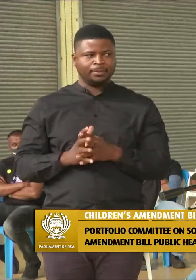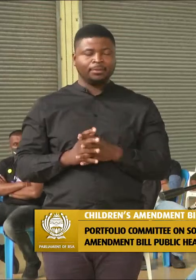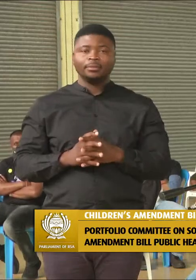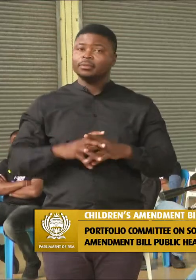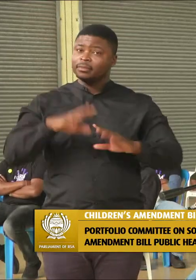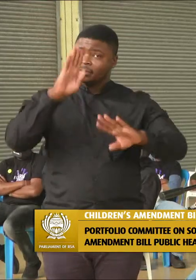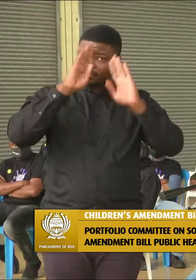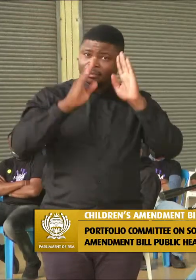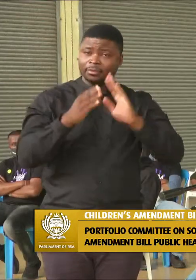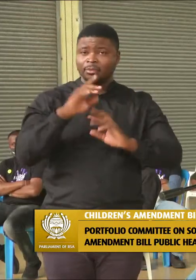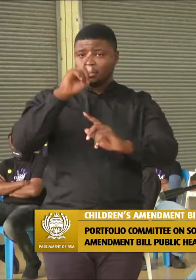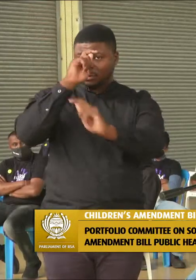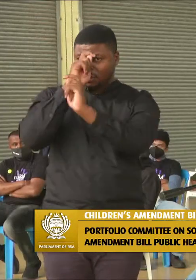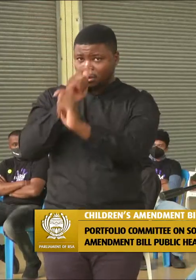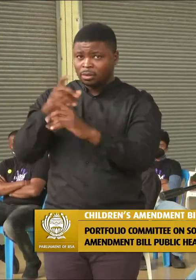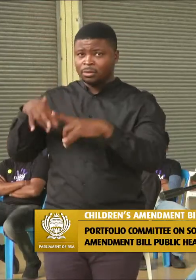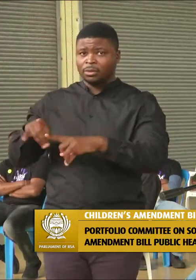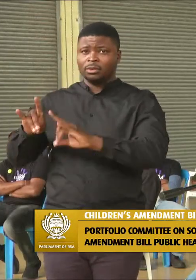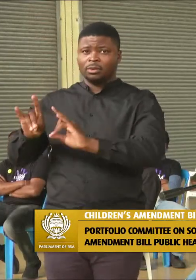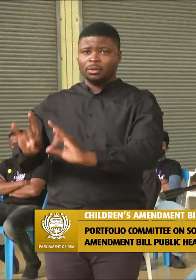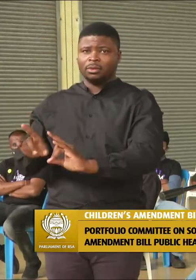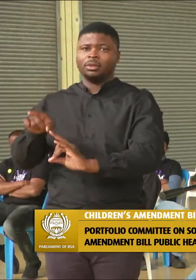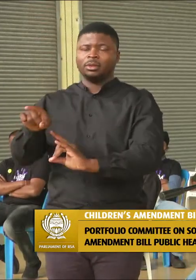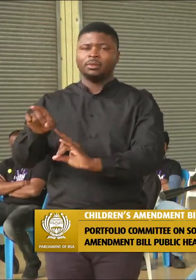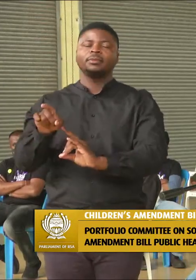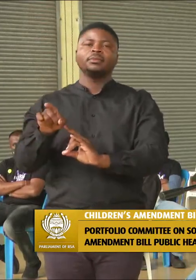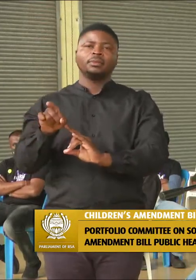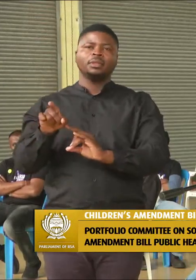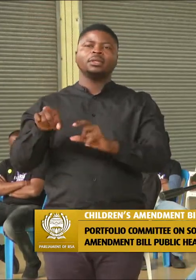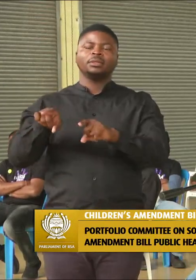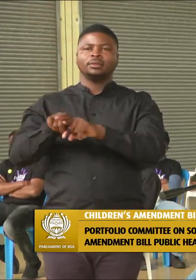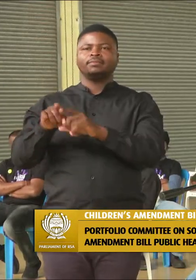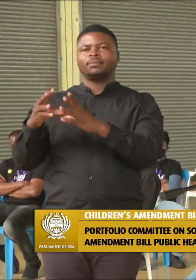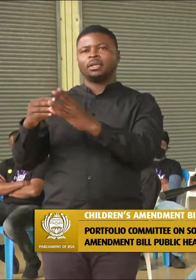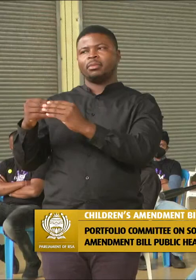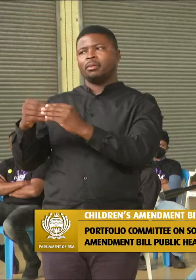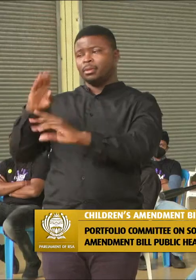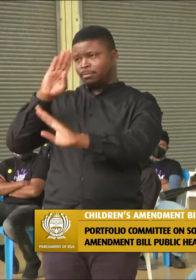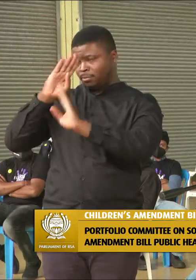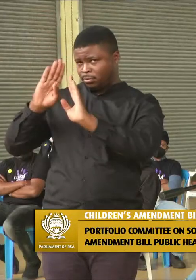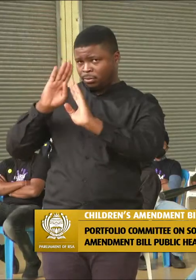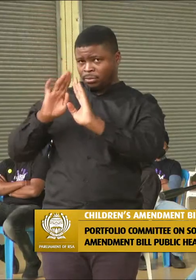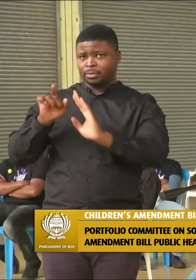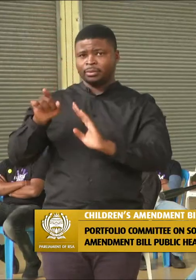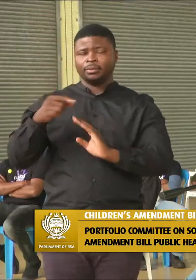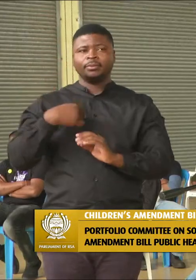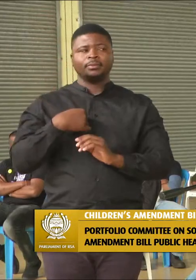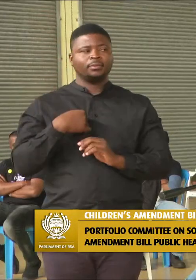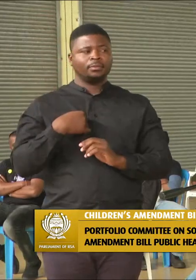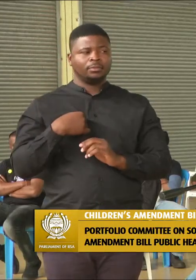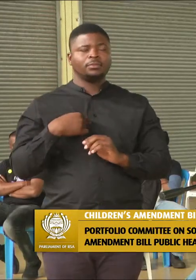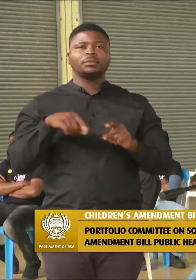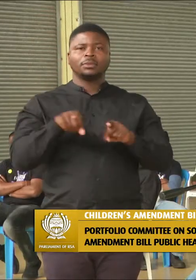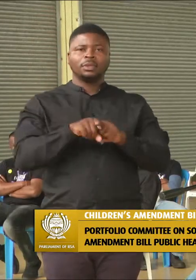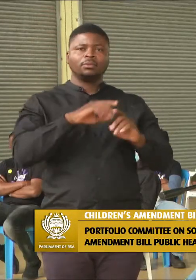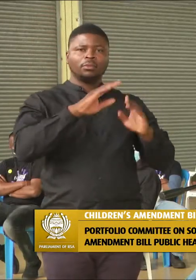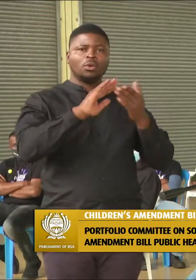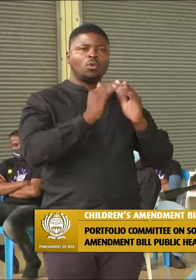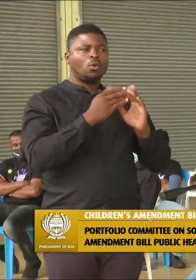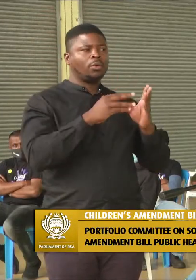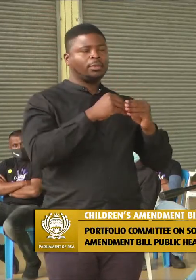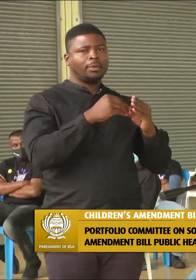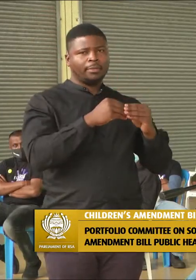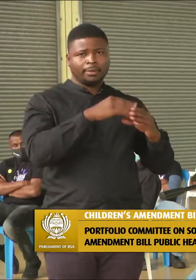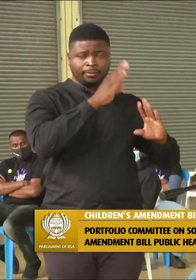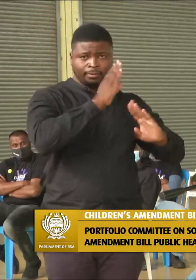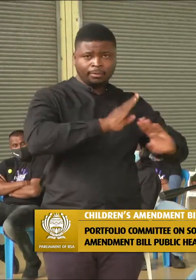Good day, Honorable Chair and Chairperson and members. Sanibonani Dear sihlalo community ohloniphekile members.